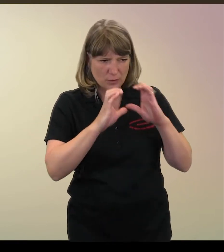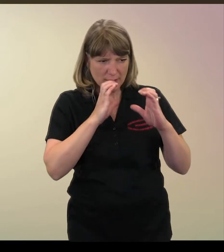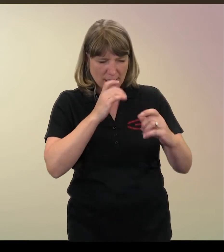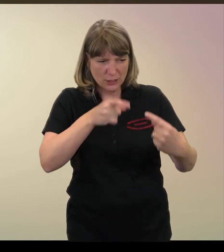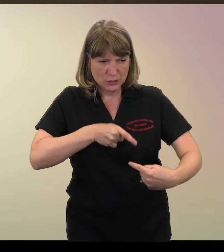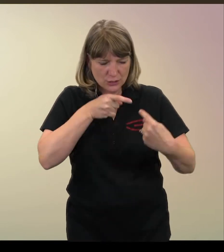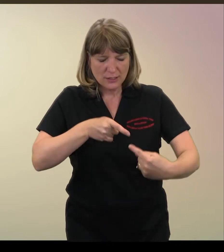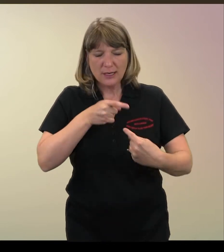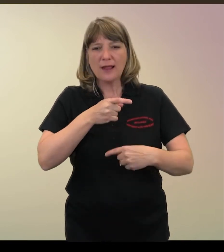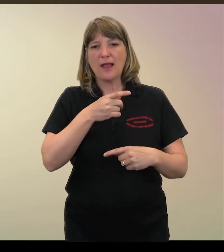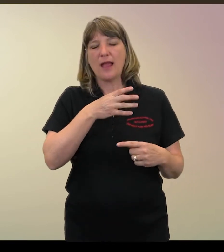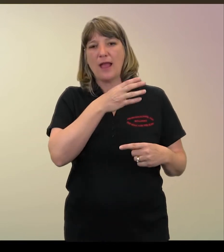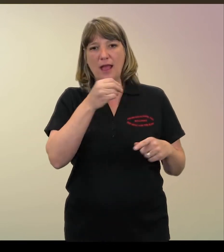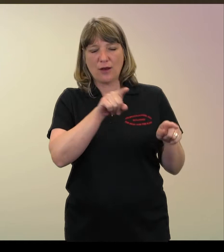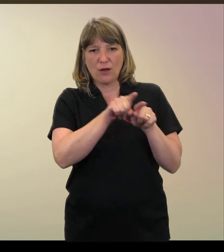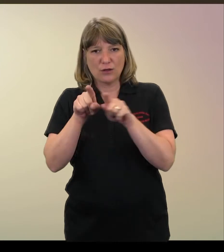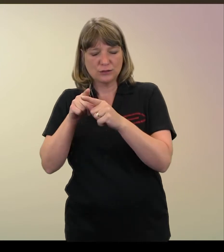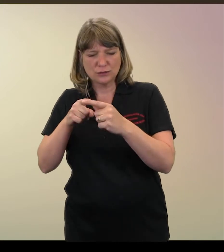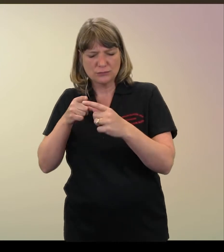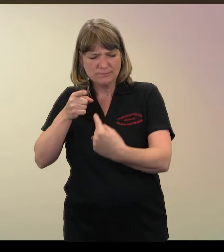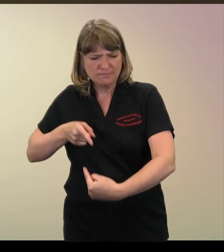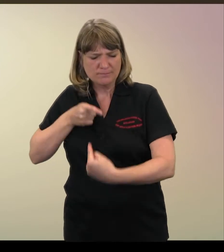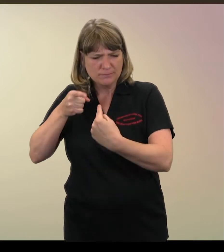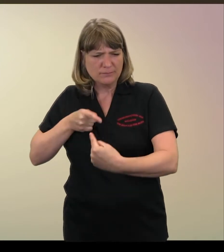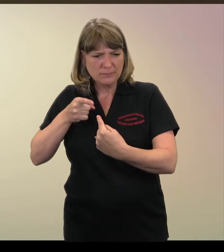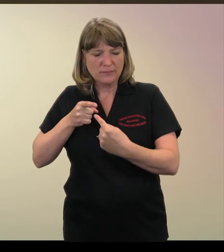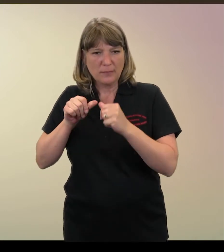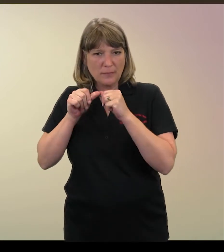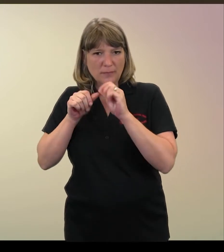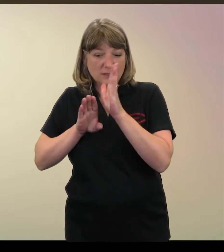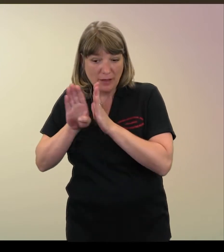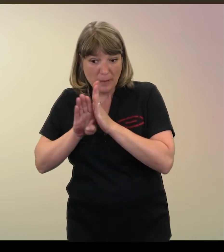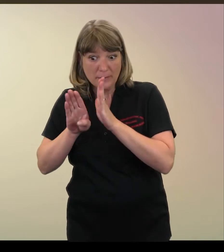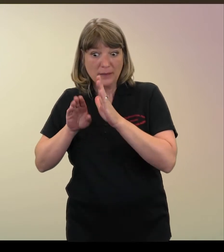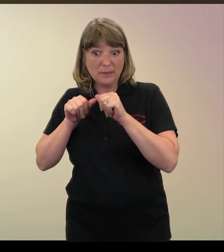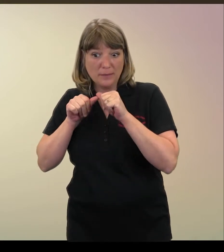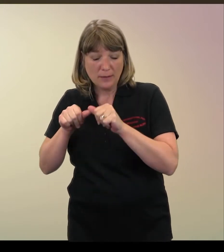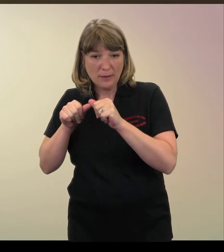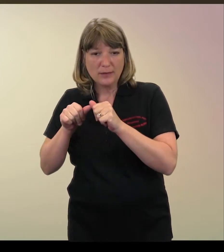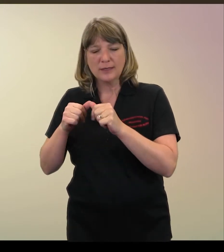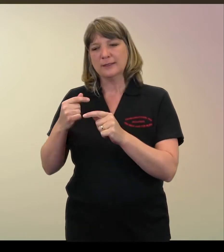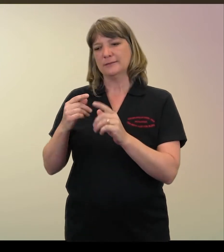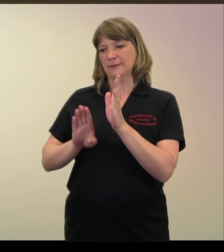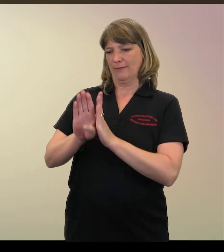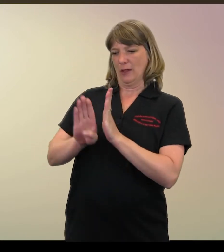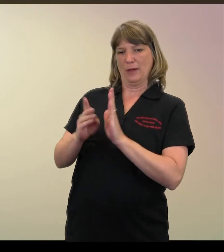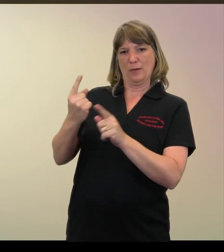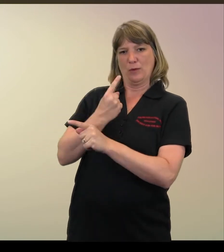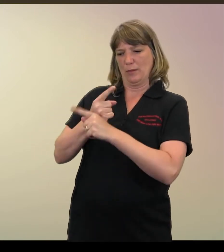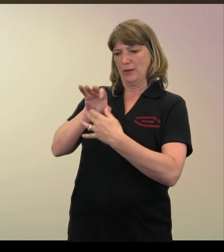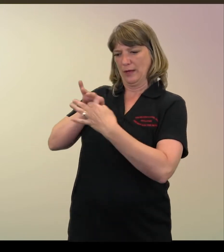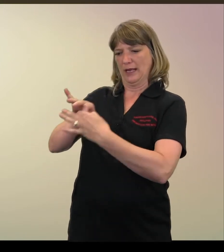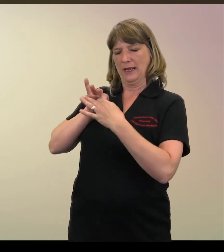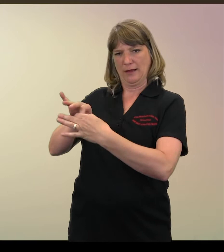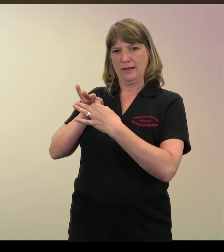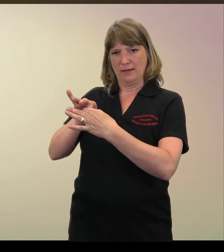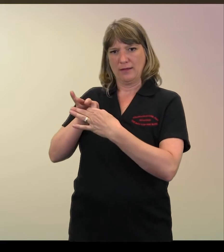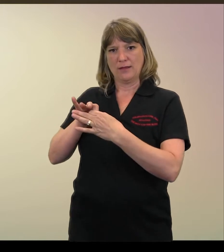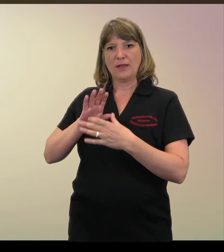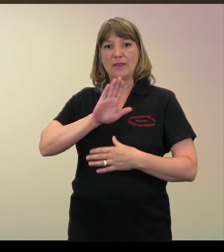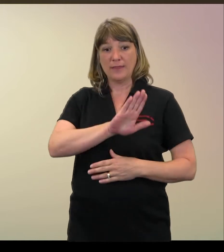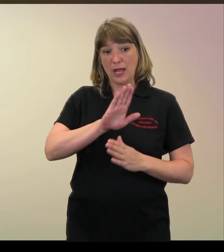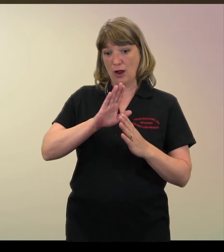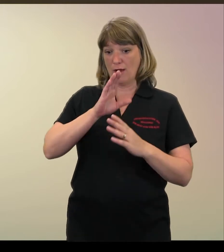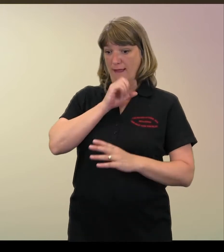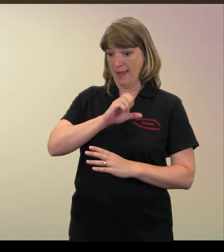nonverbal communicative behaviors, and difficulties developing and maintaining developmentally appropriate relationships, so